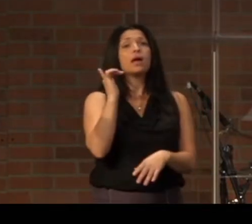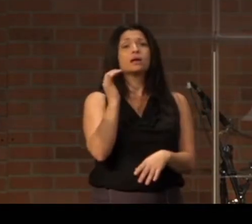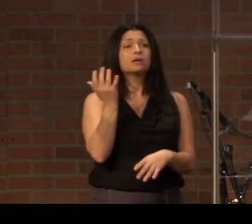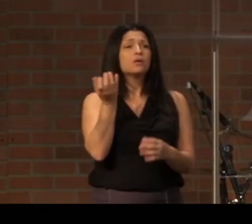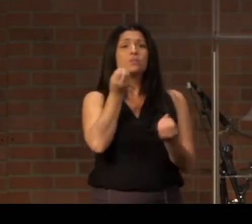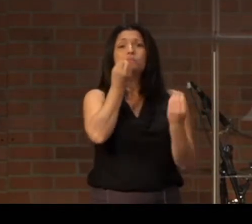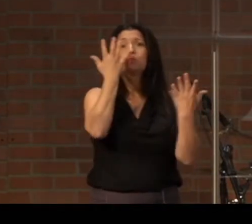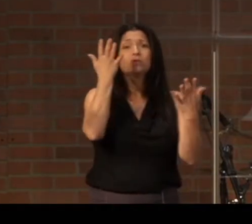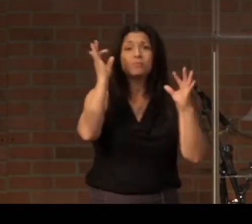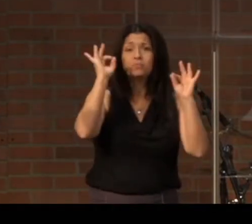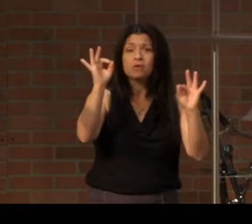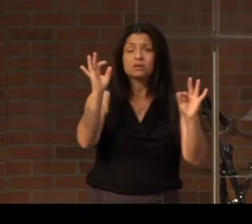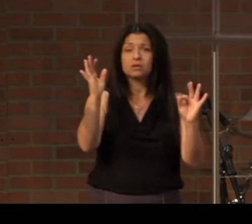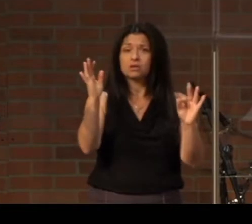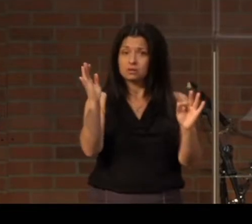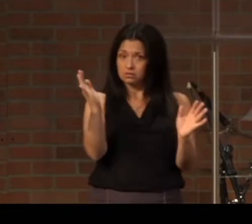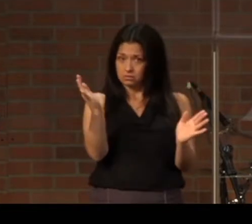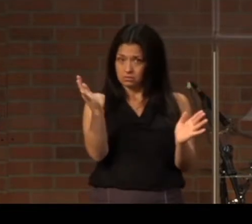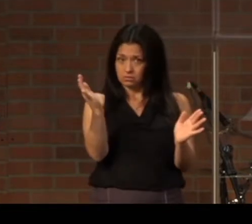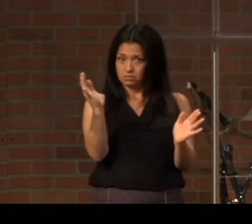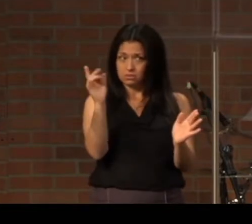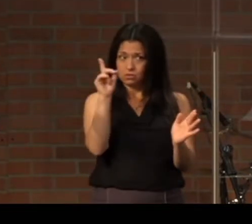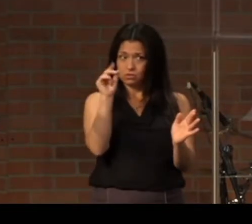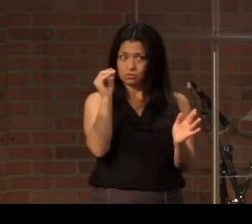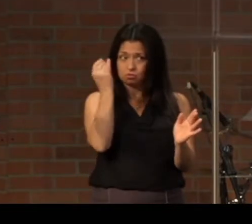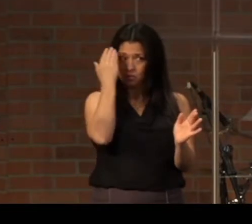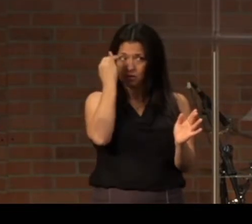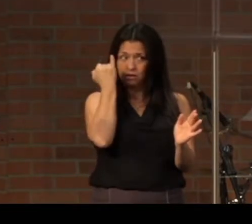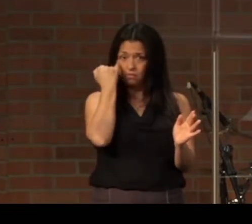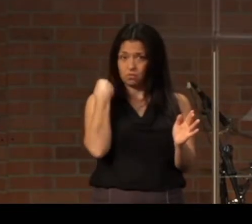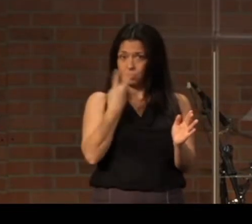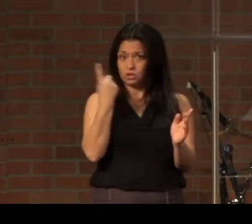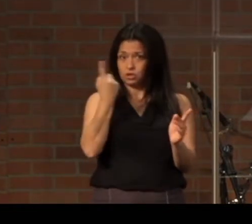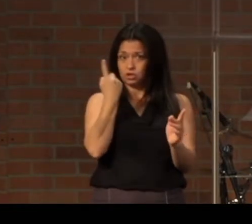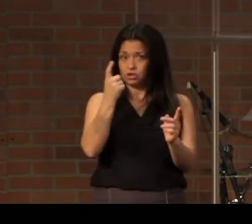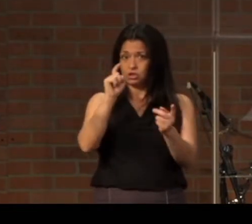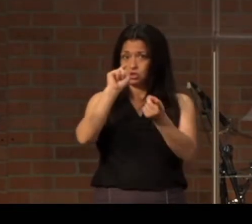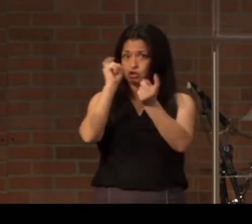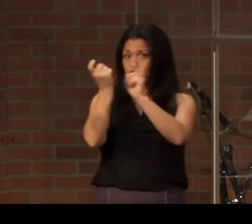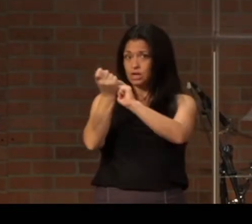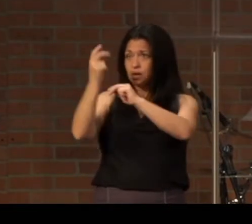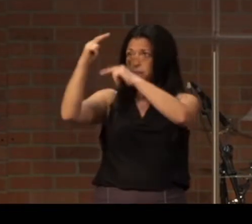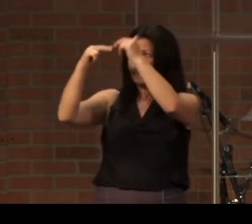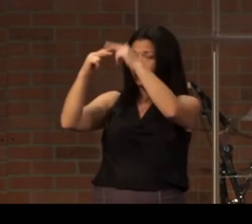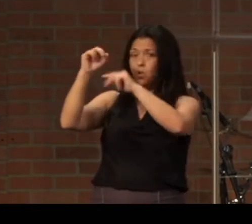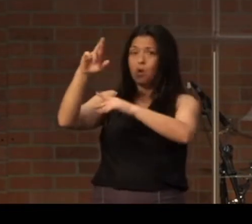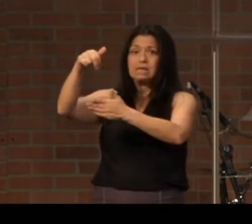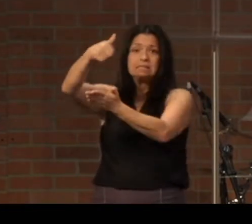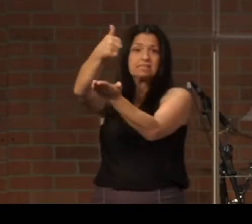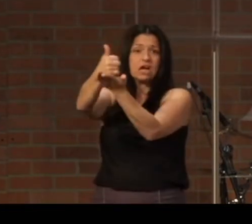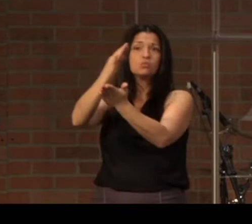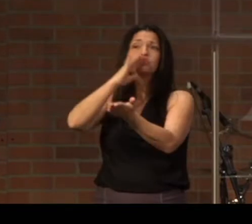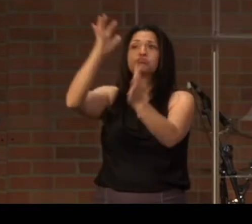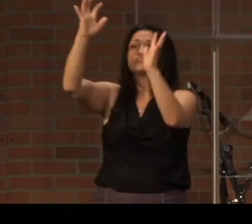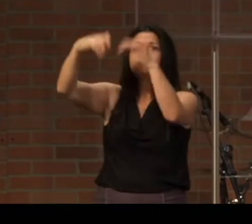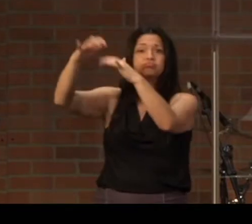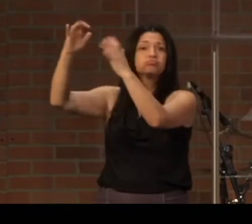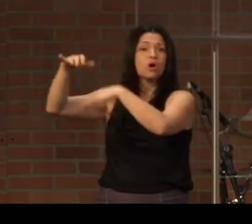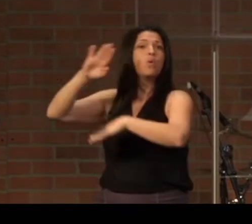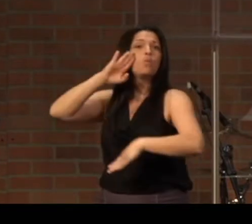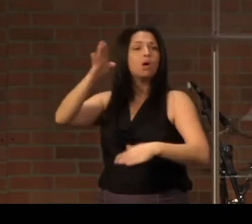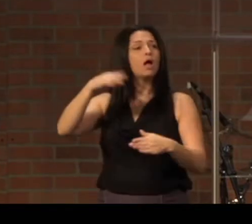Don't we hear, if we just change the name of buildings, if we just tear down statues, that will lead to human flourishing,